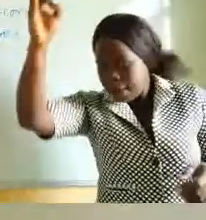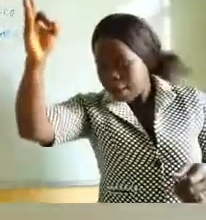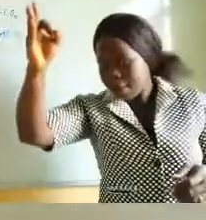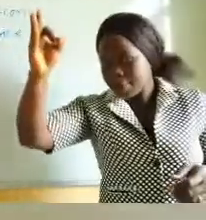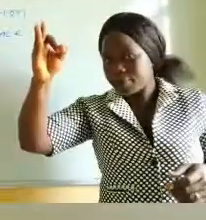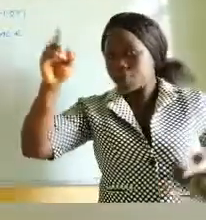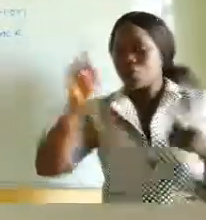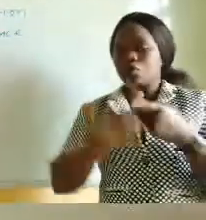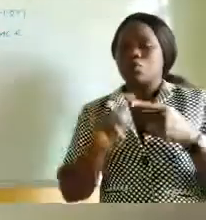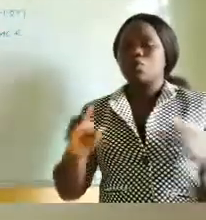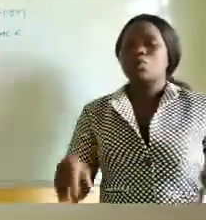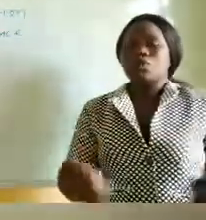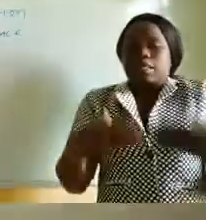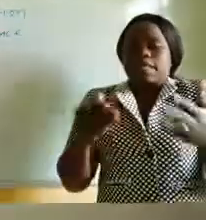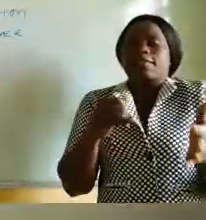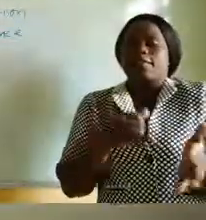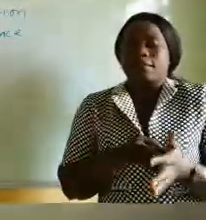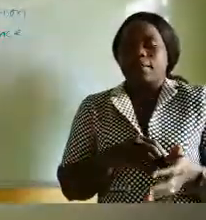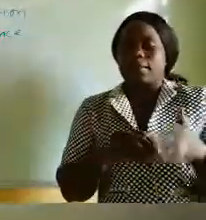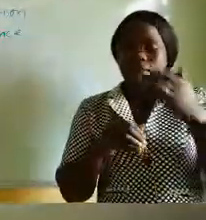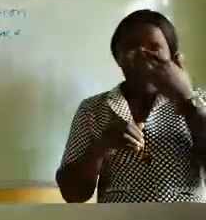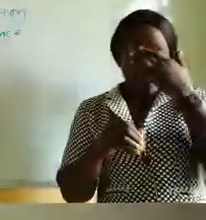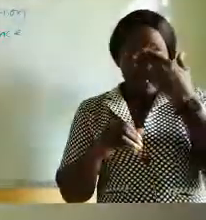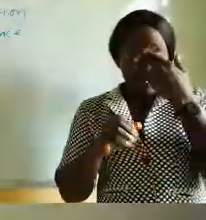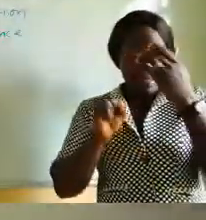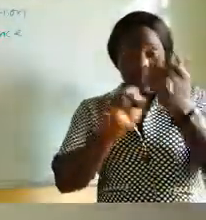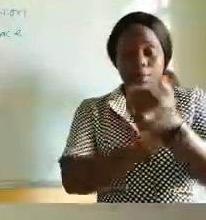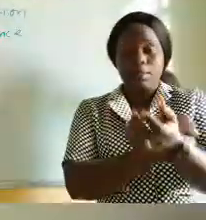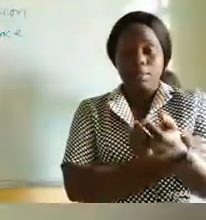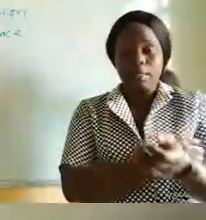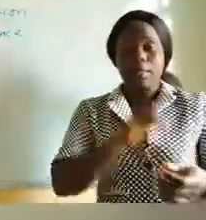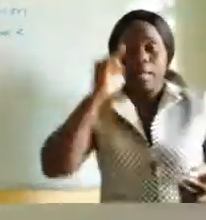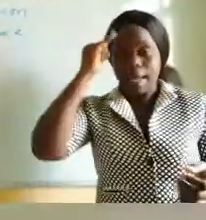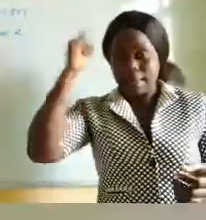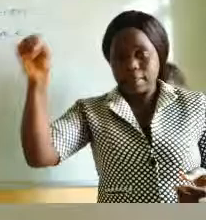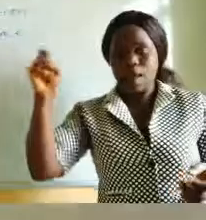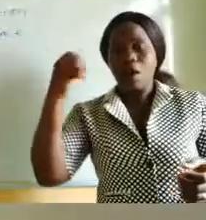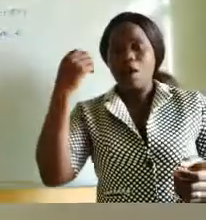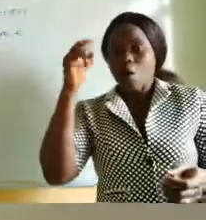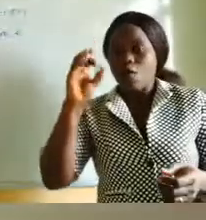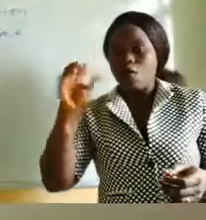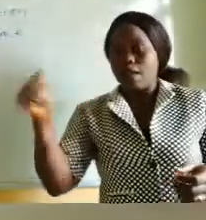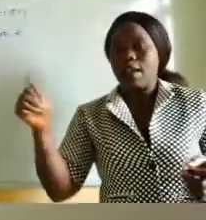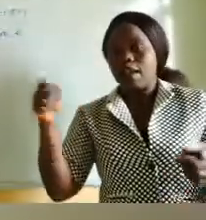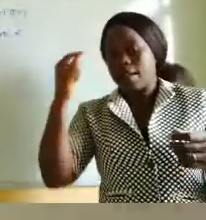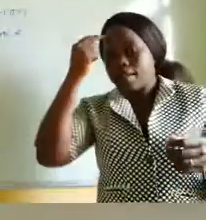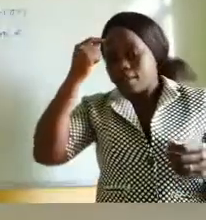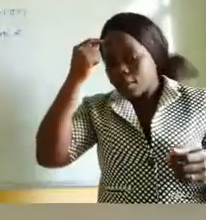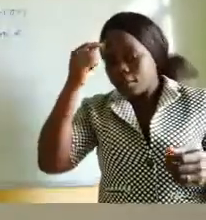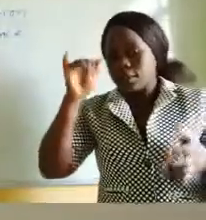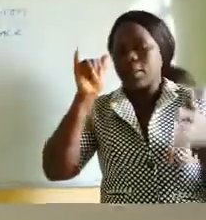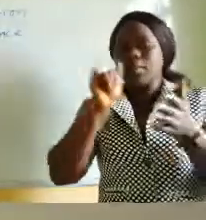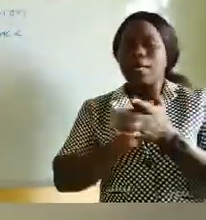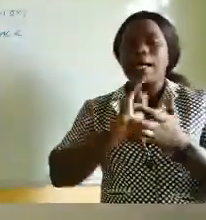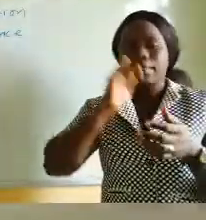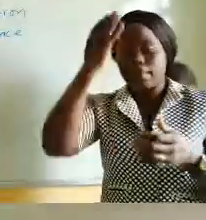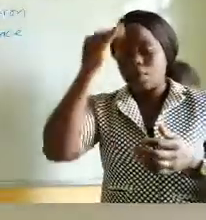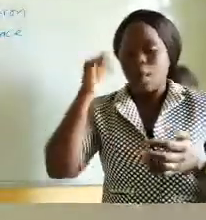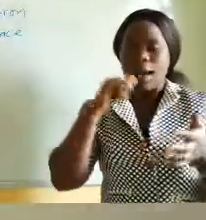give it that subject or that idea, you give it a thought. That is why it is